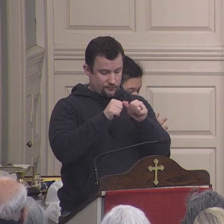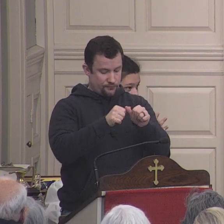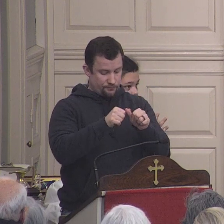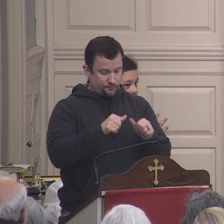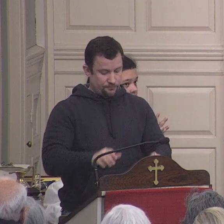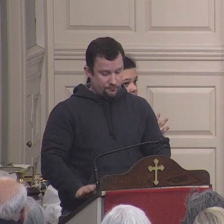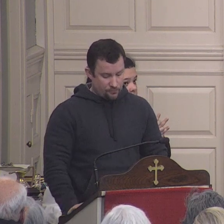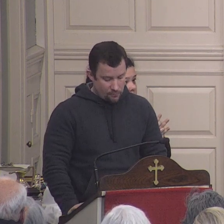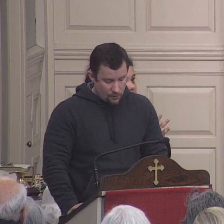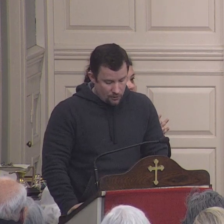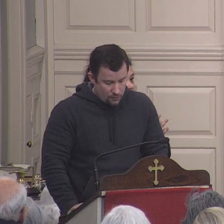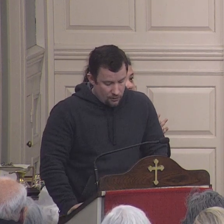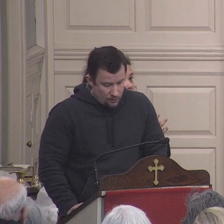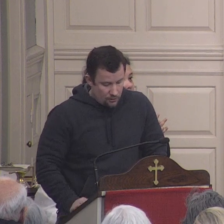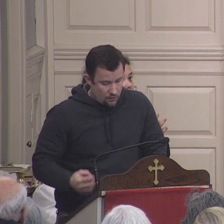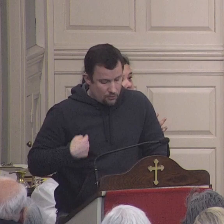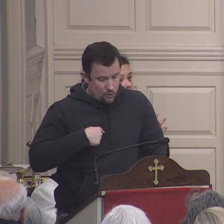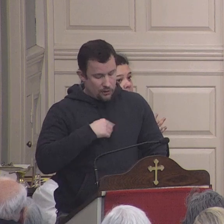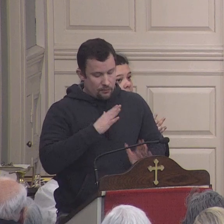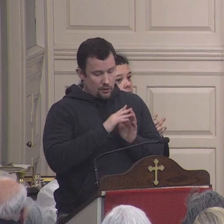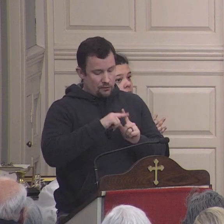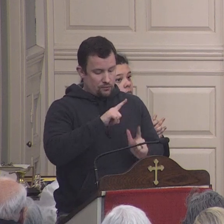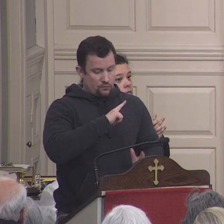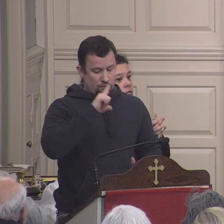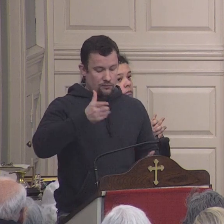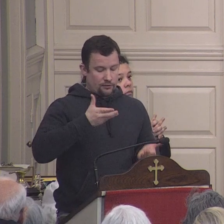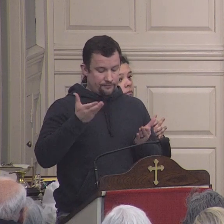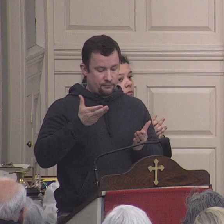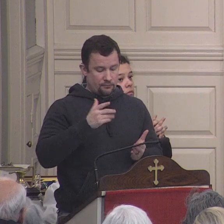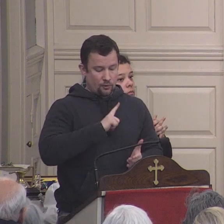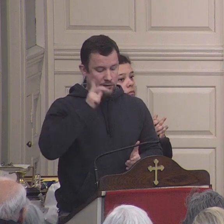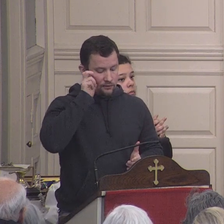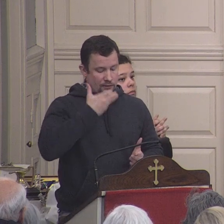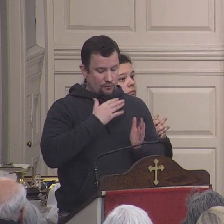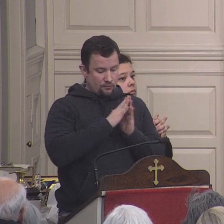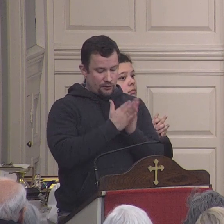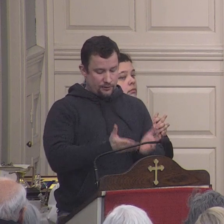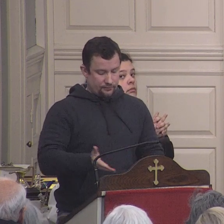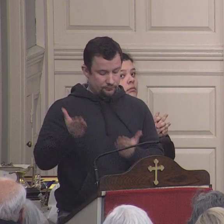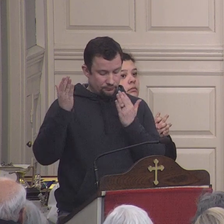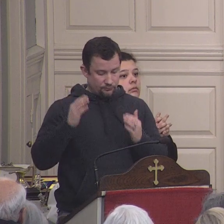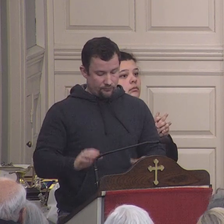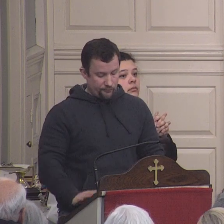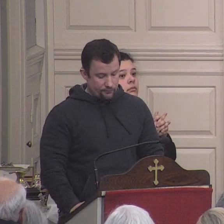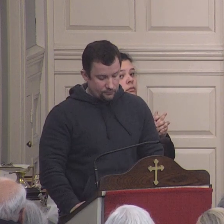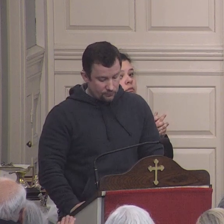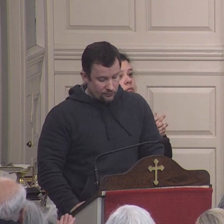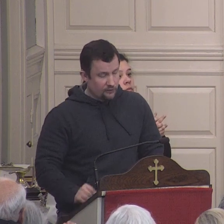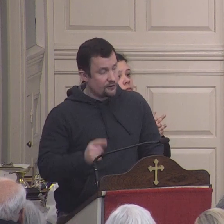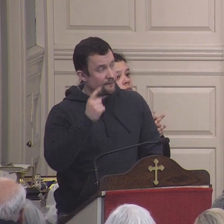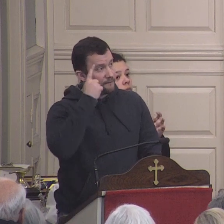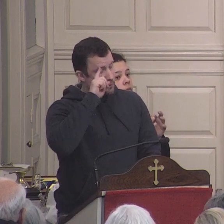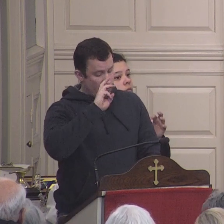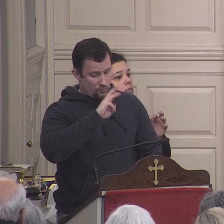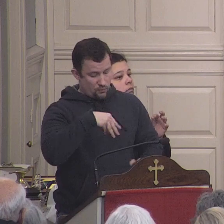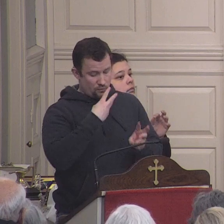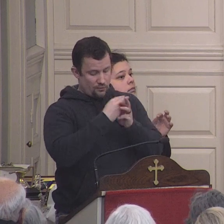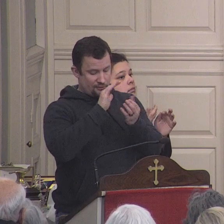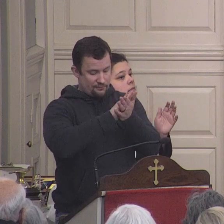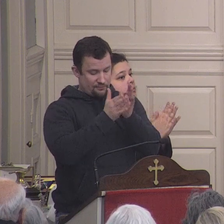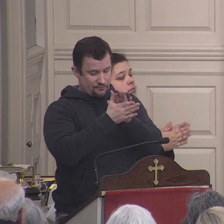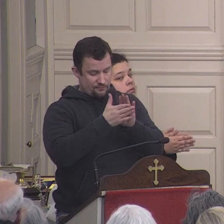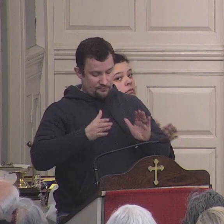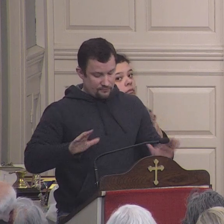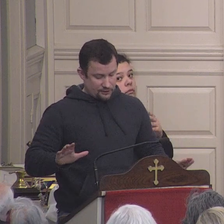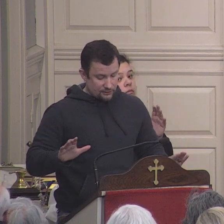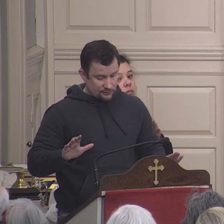and for those who are sick and in distress in any way, especially those listed in the bulletin, we pray to the Lord.